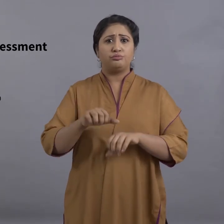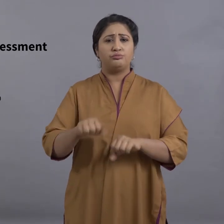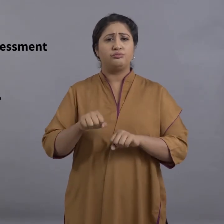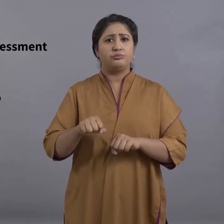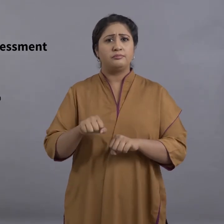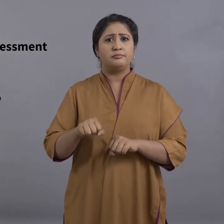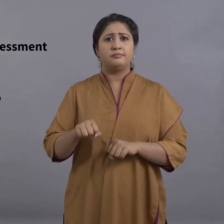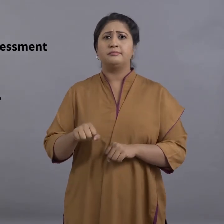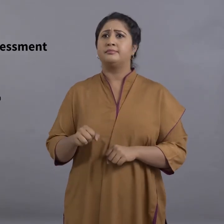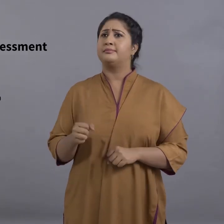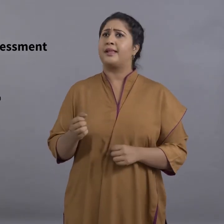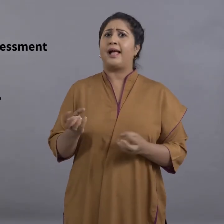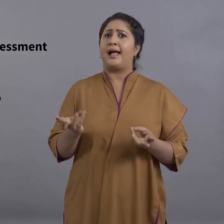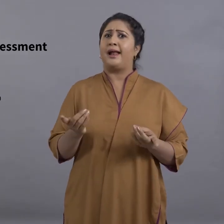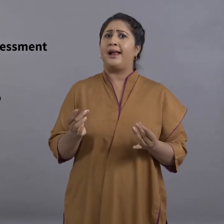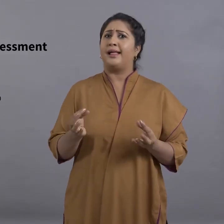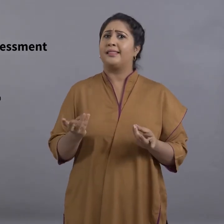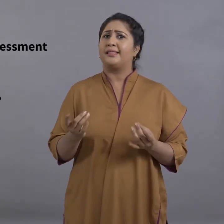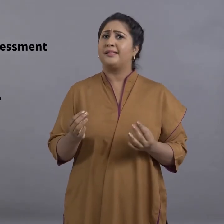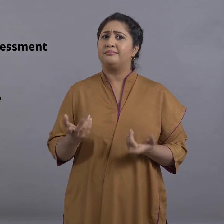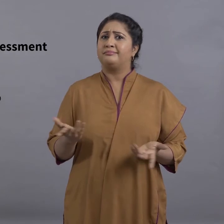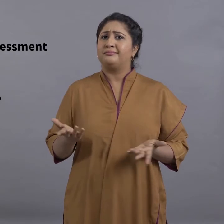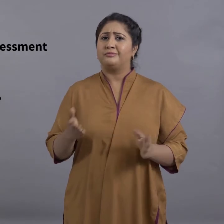arithmetic is as follows.